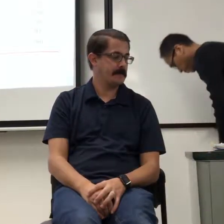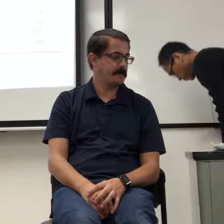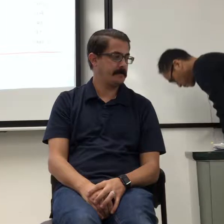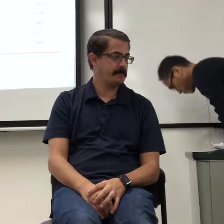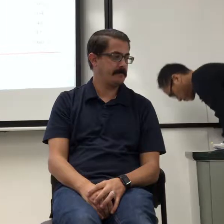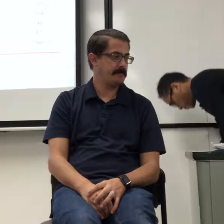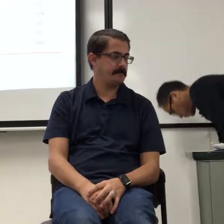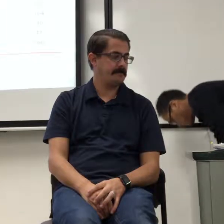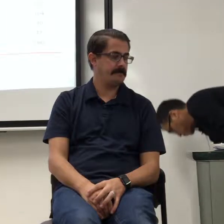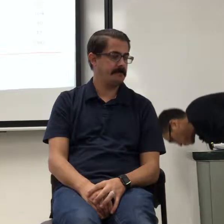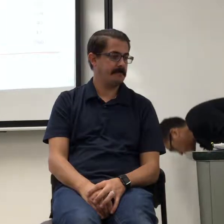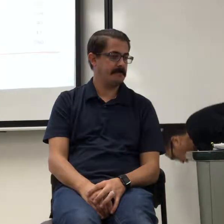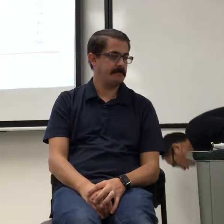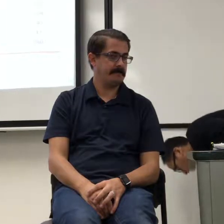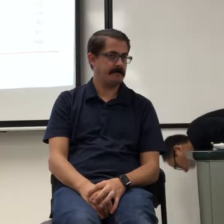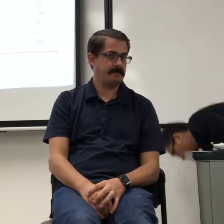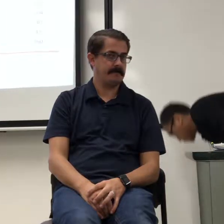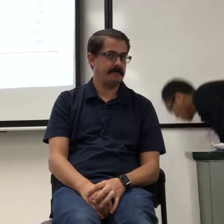things.